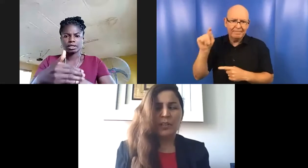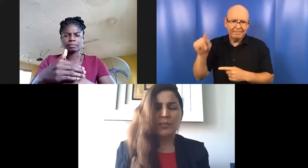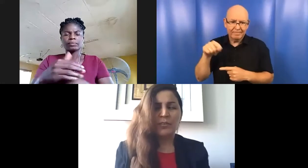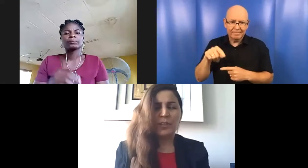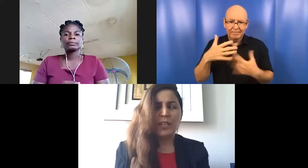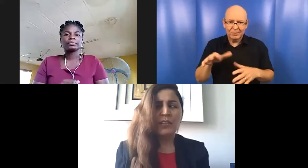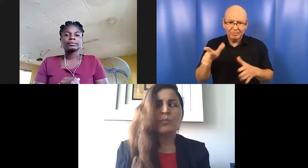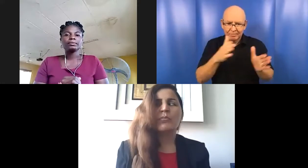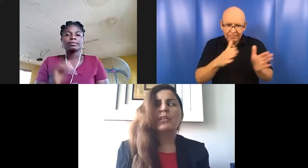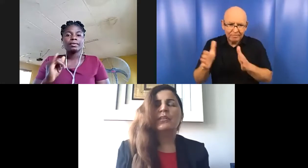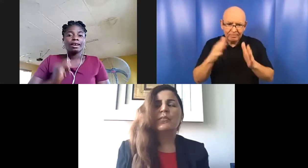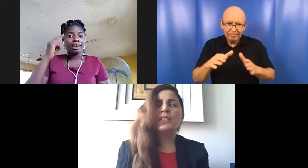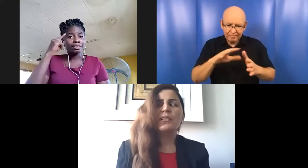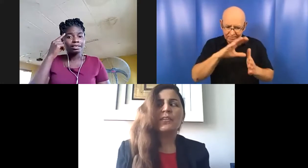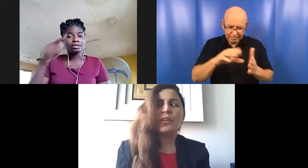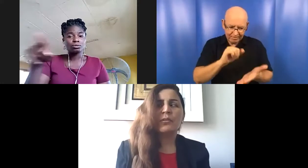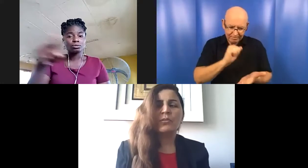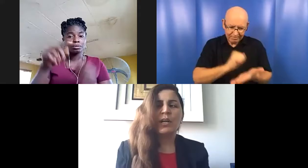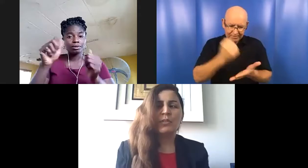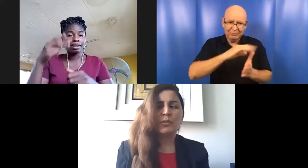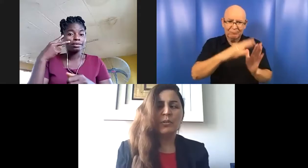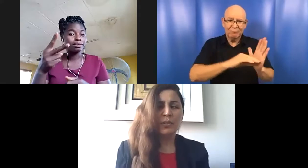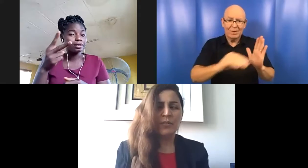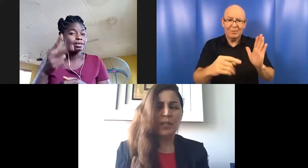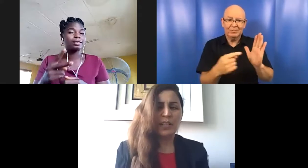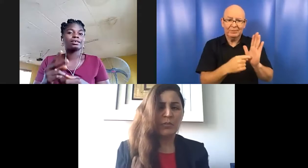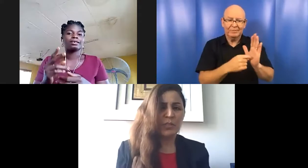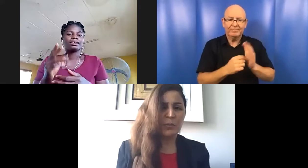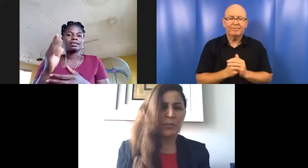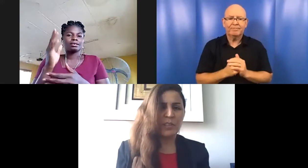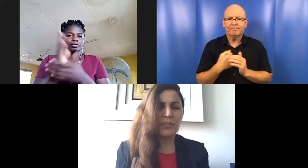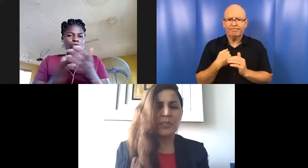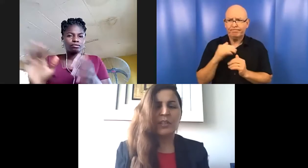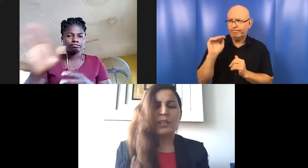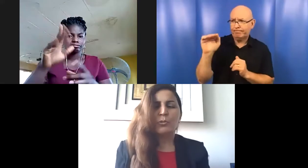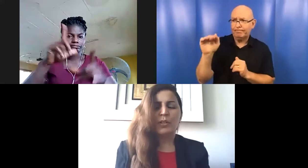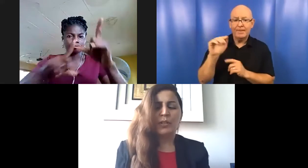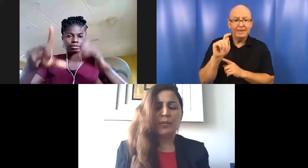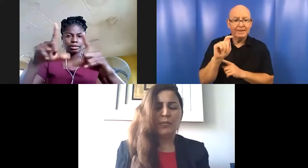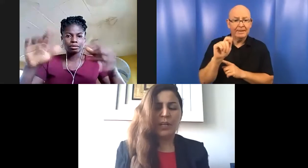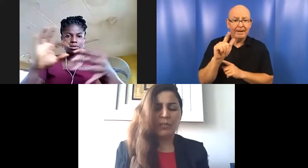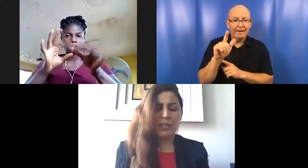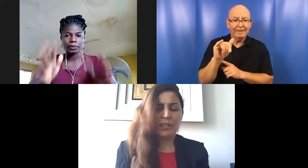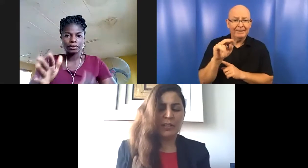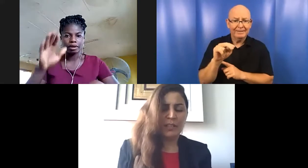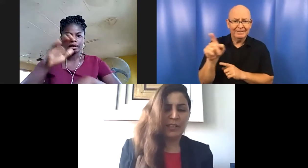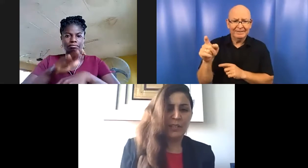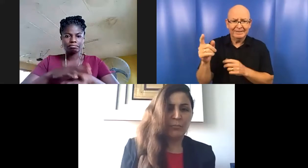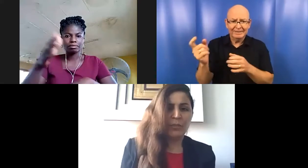interpreter on the screen. Some of our speakers are going to have their own sign language interpreters. We are also